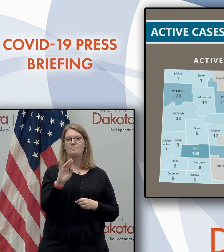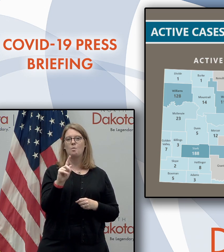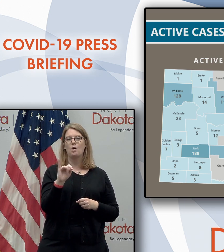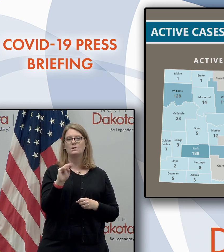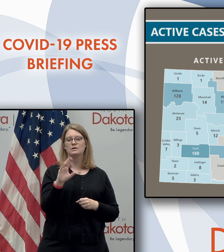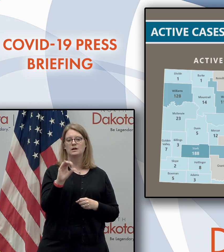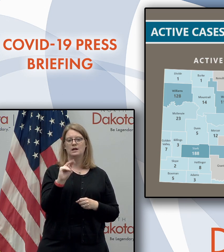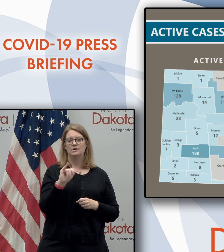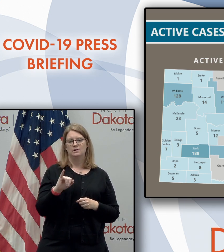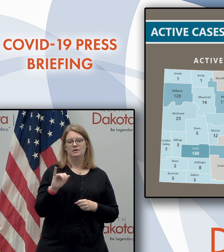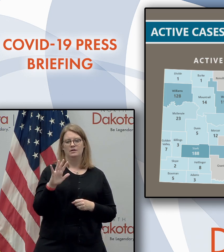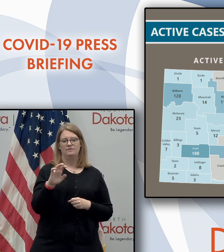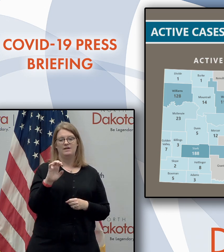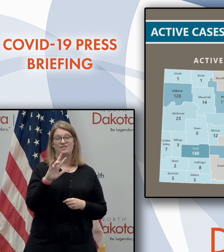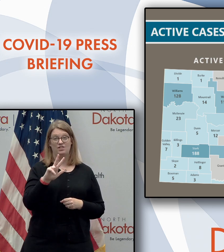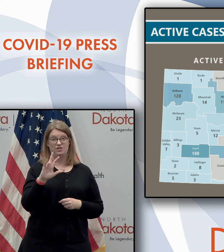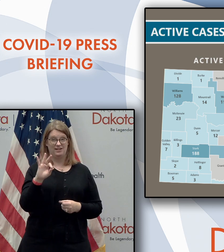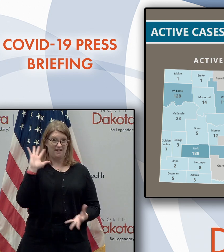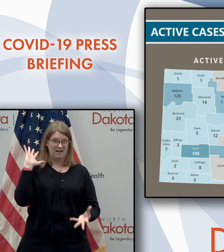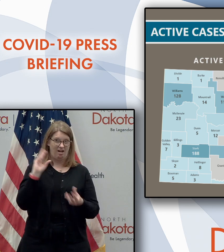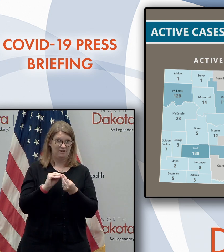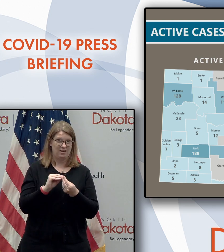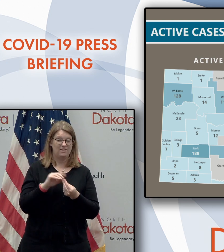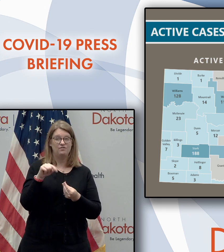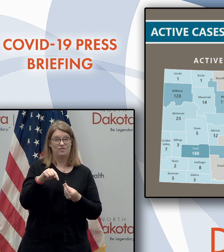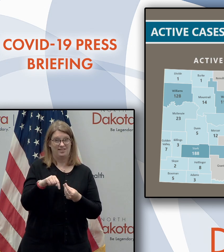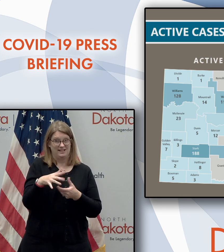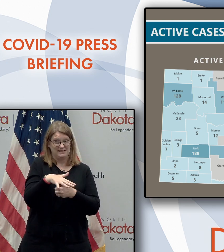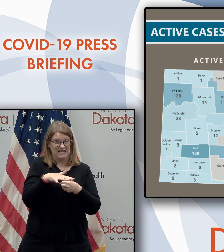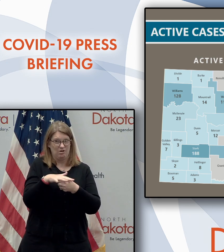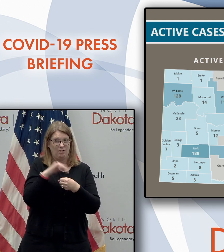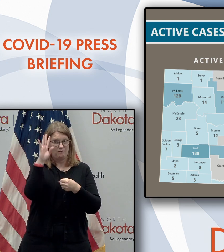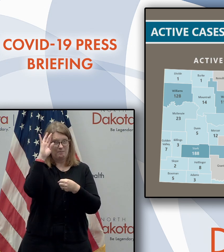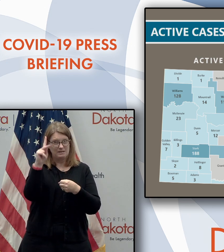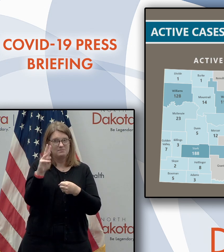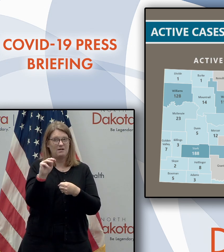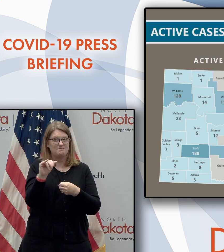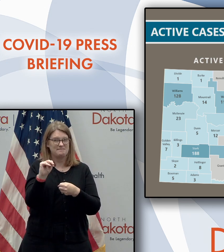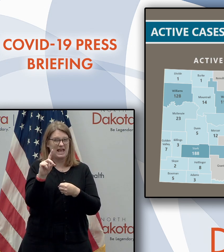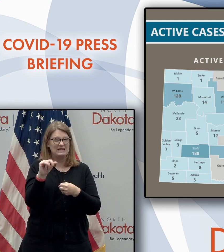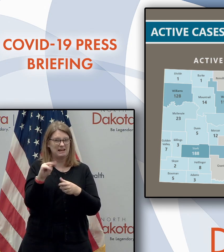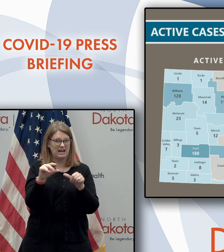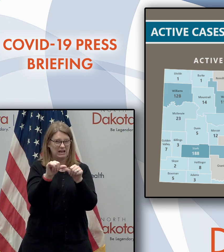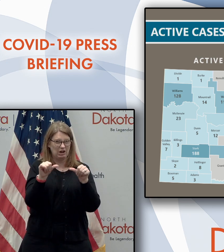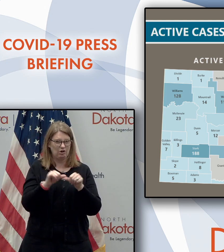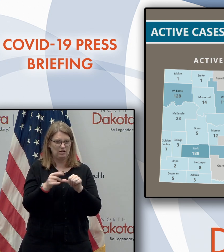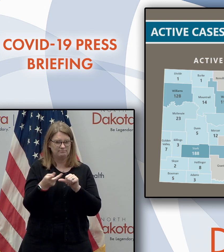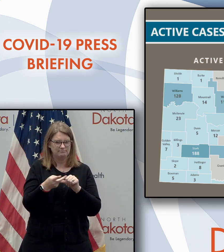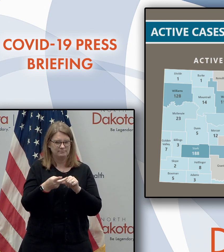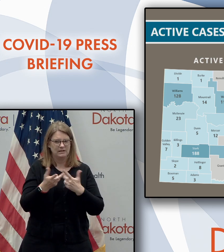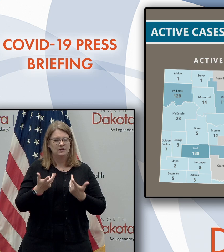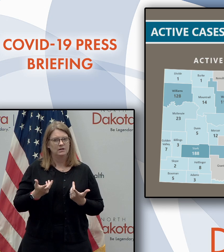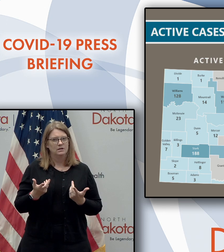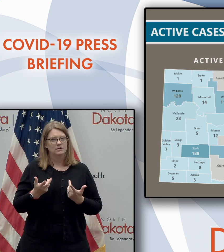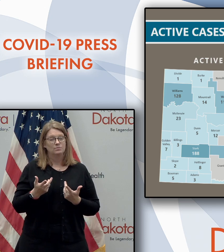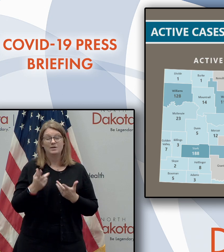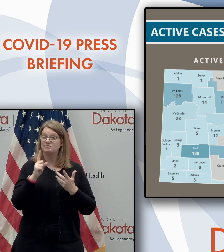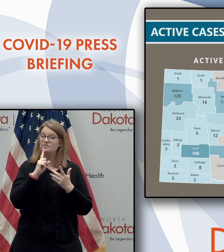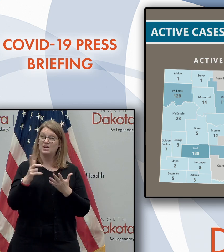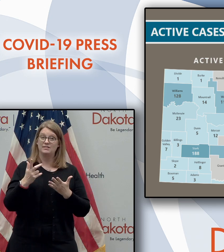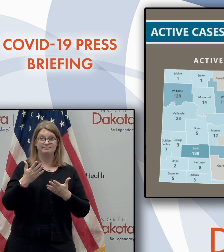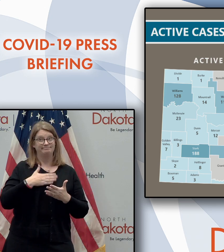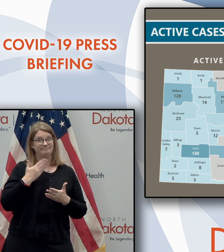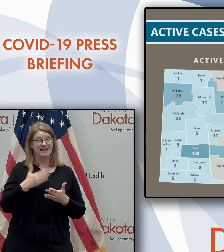County, 539 active cases in Burleigh Morton. We're pleased that we've got this hardworking task force